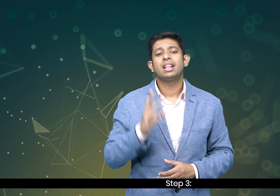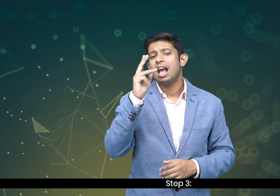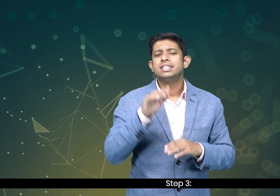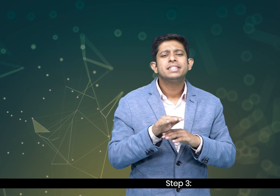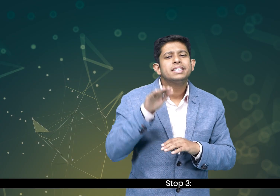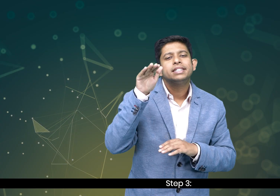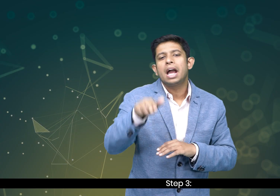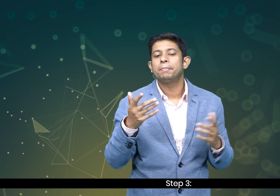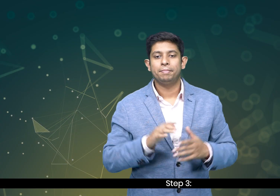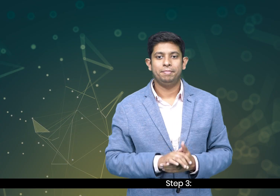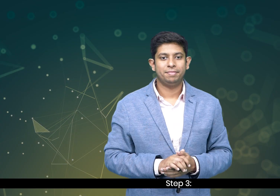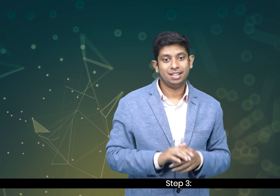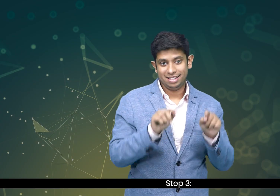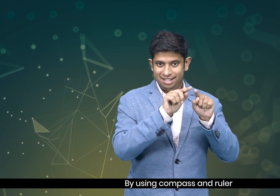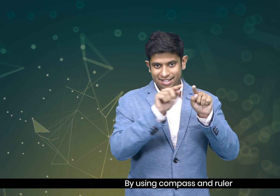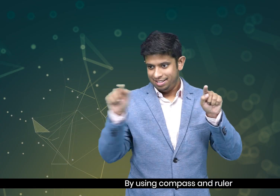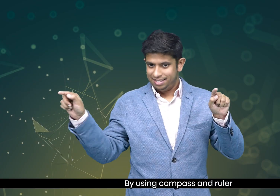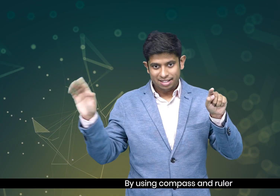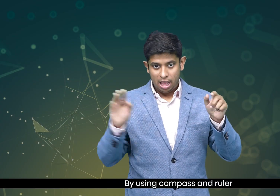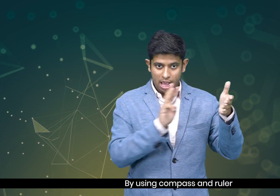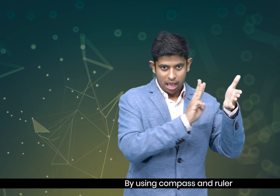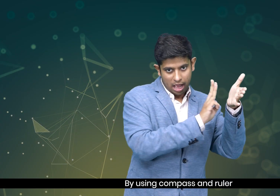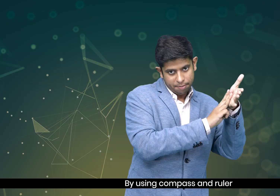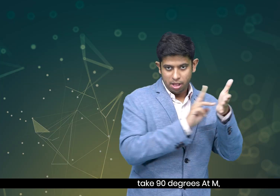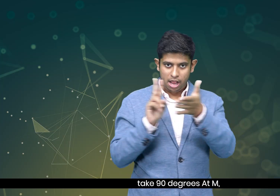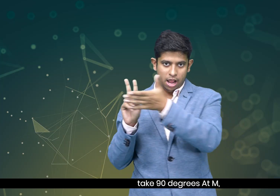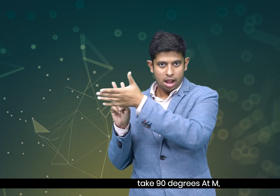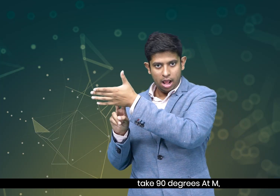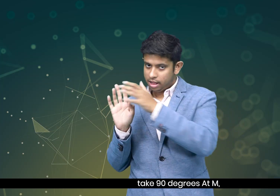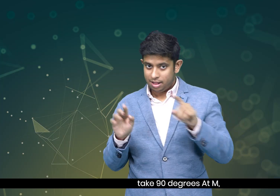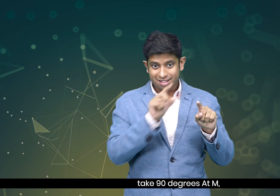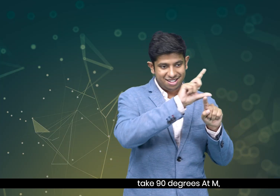Step 3. By using compass and ruler, take 90 degrees at M